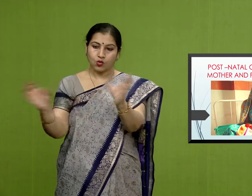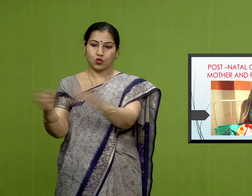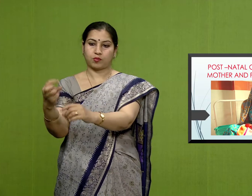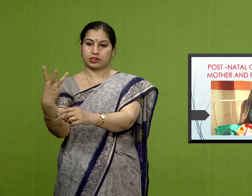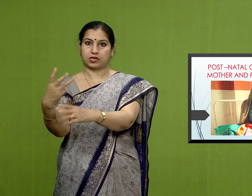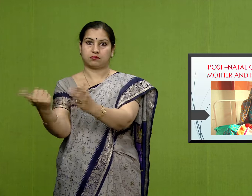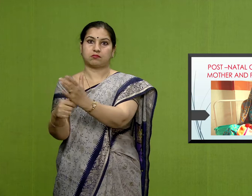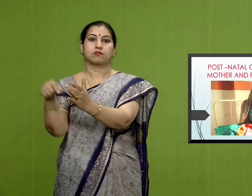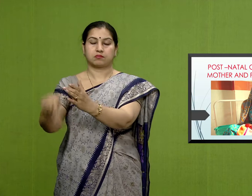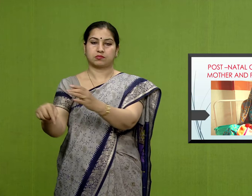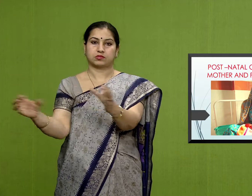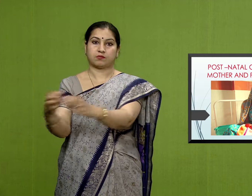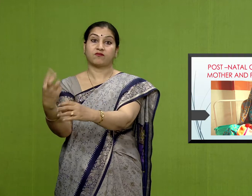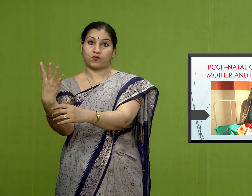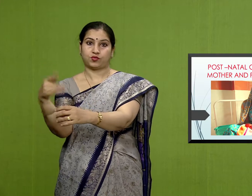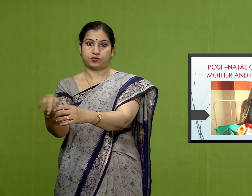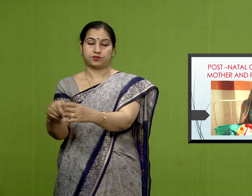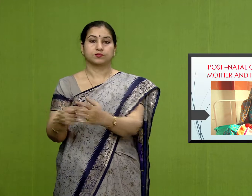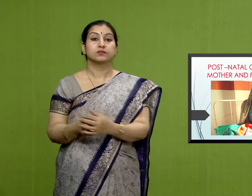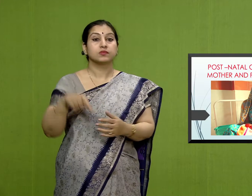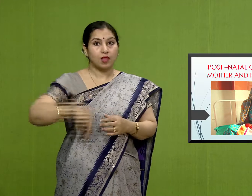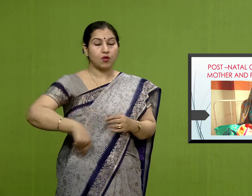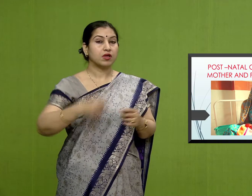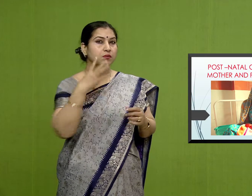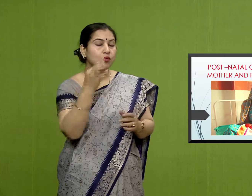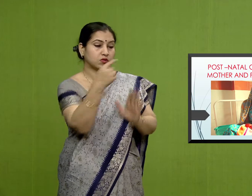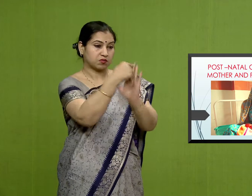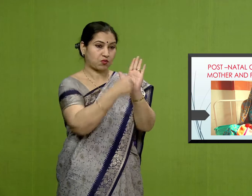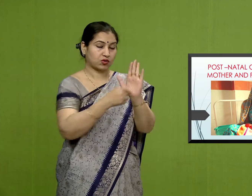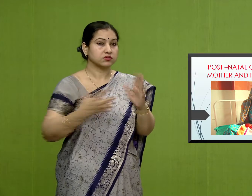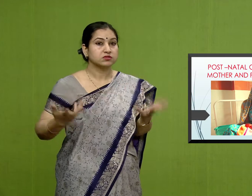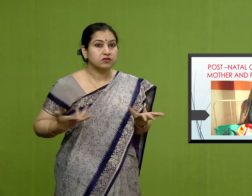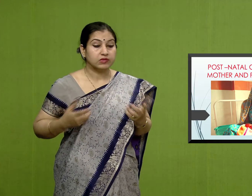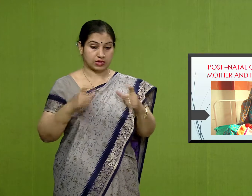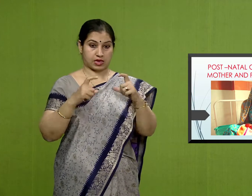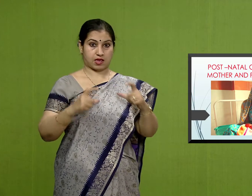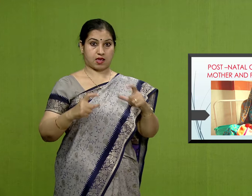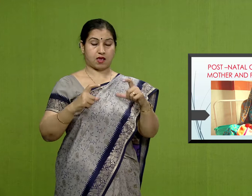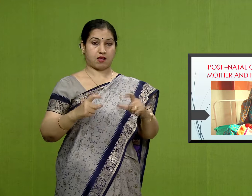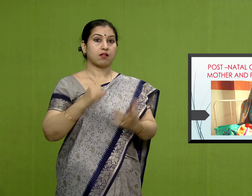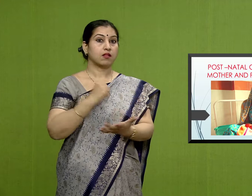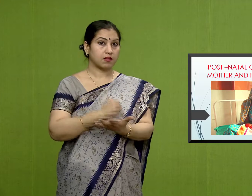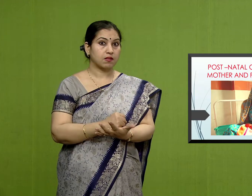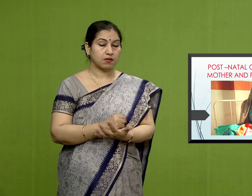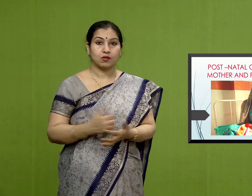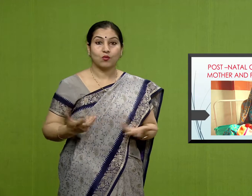Let us now consider the points where care is required